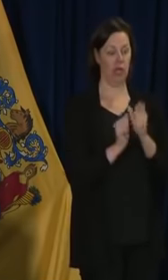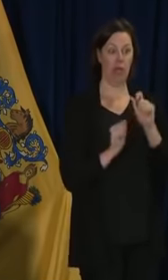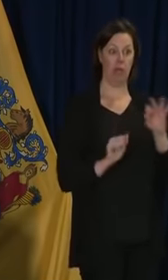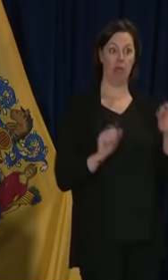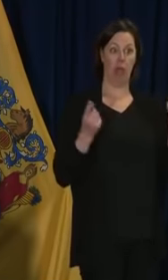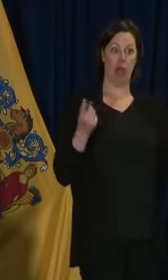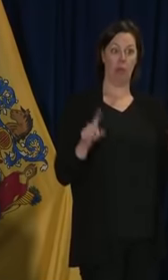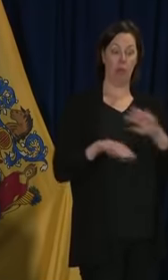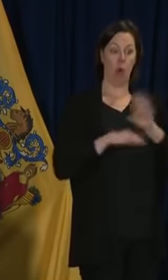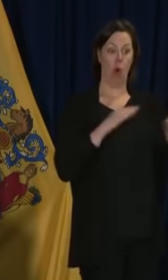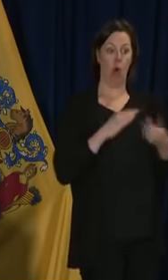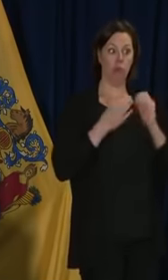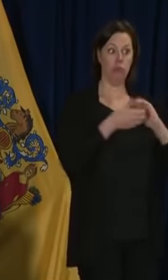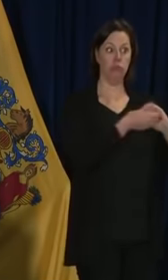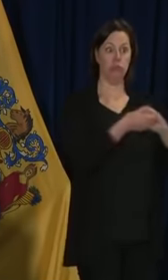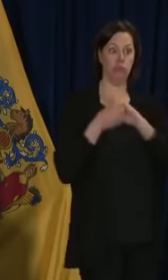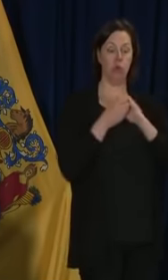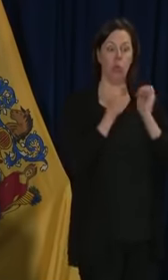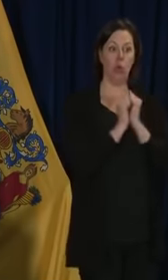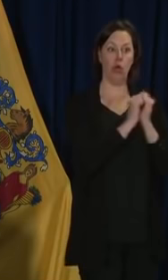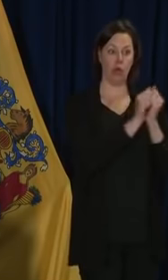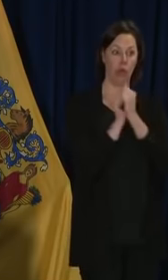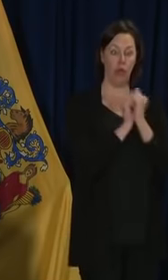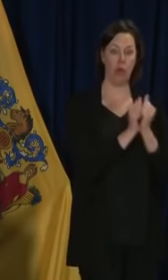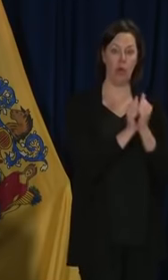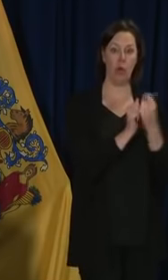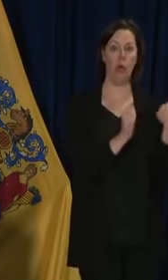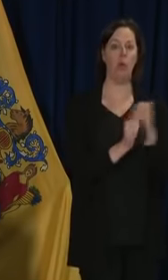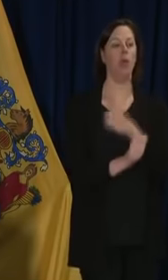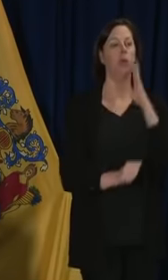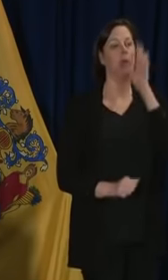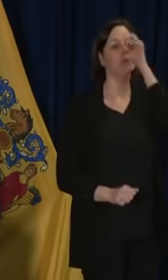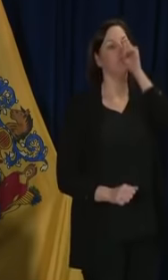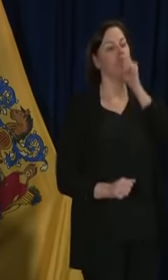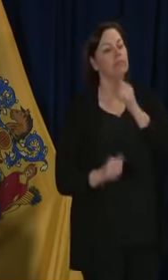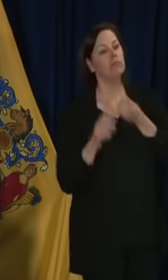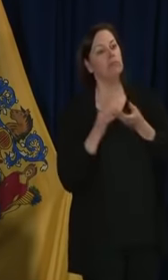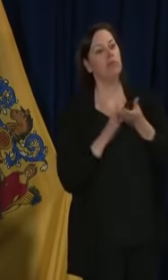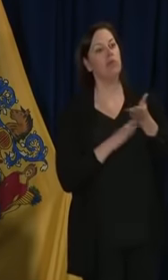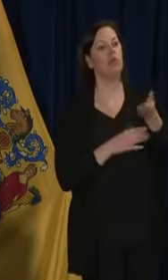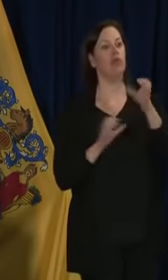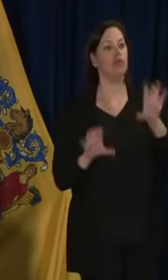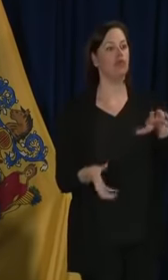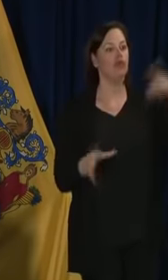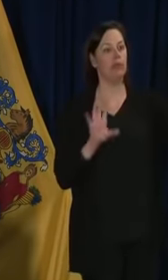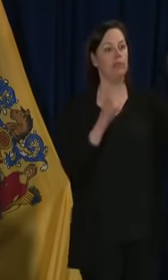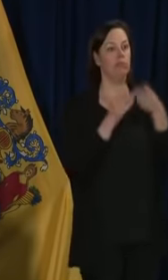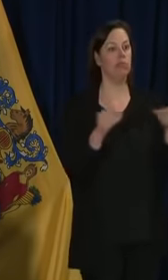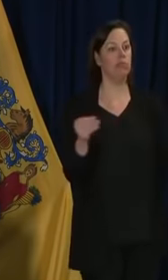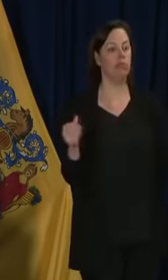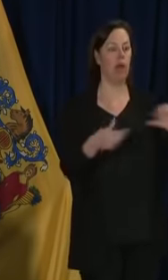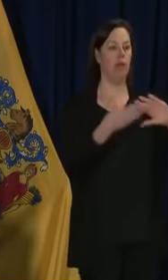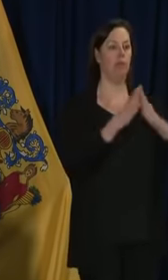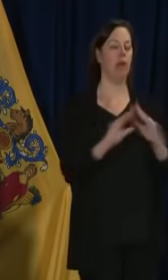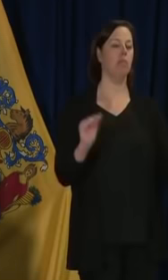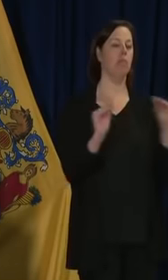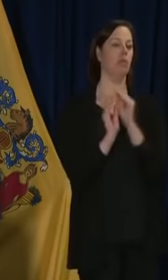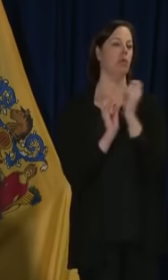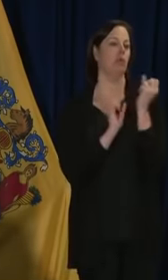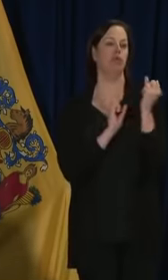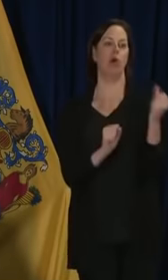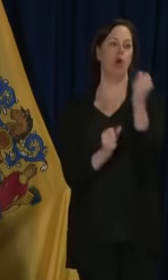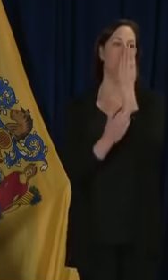will get through this crisis and we will emerge unequivocally as one family, stronger than ever